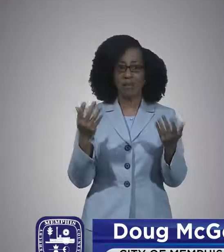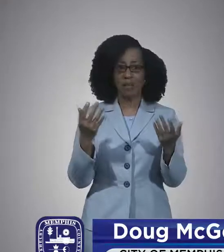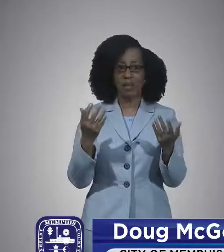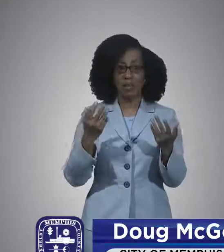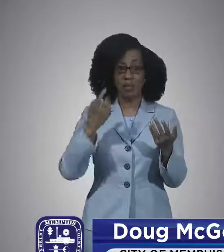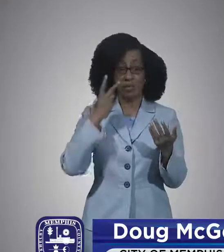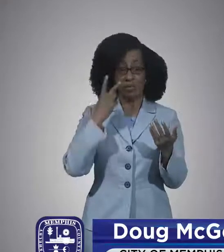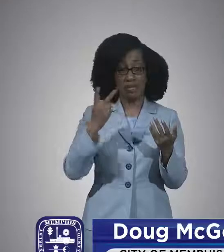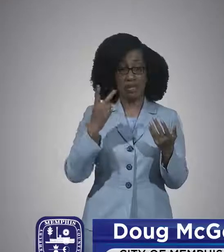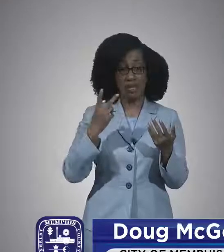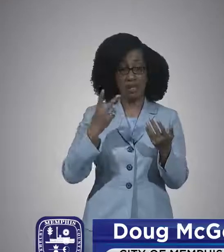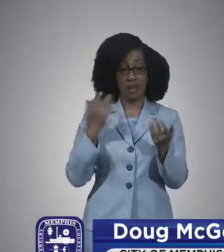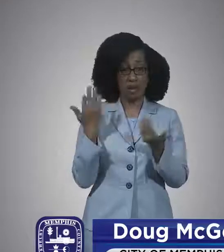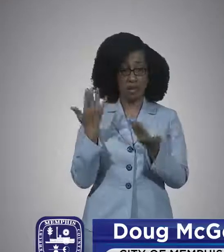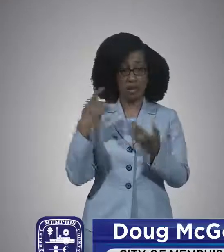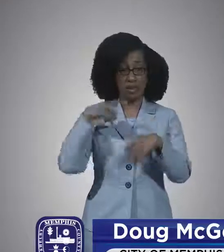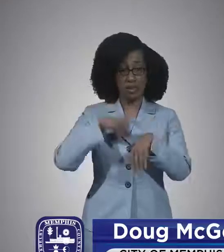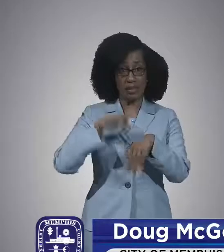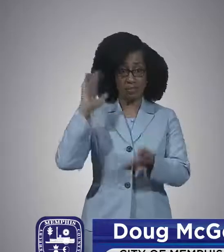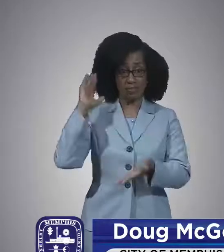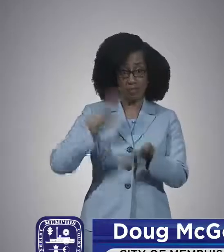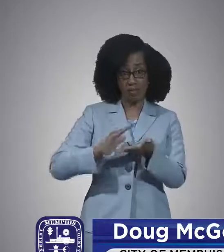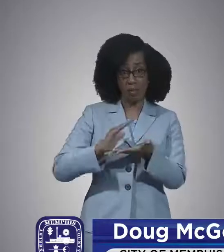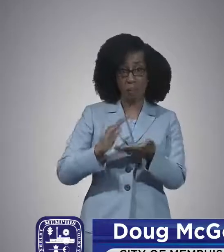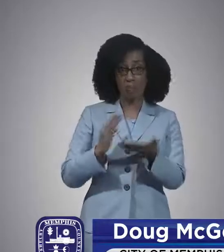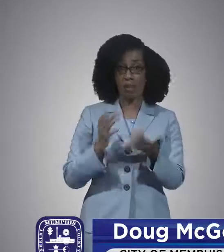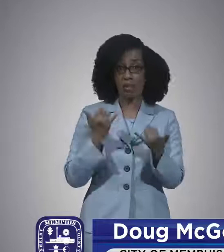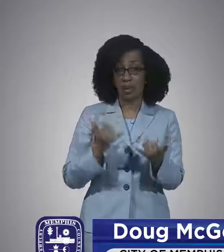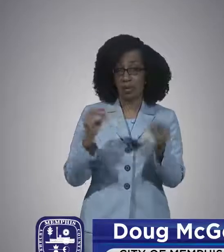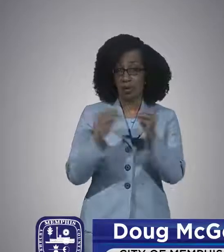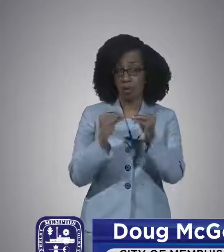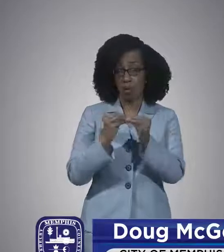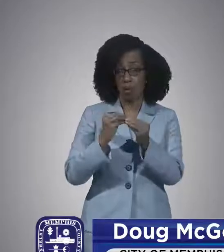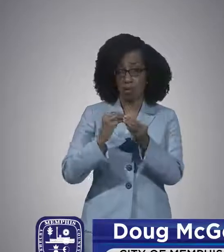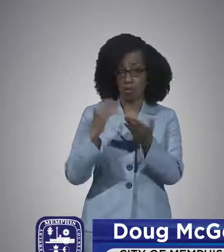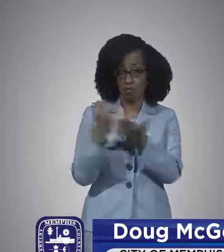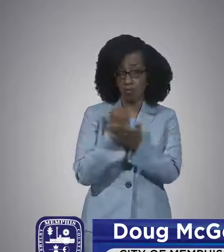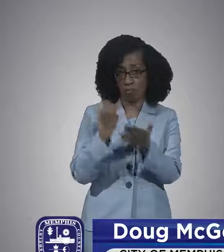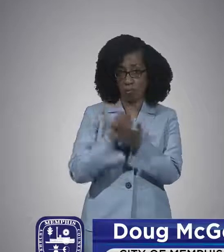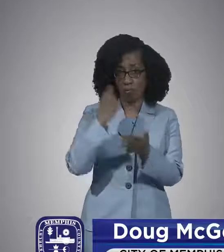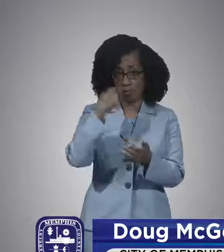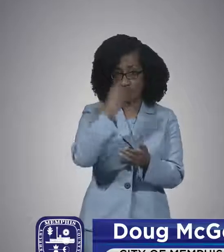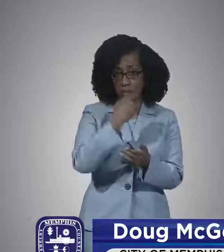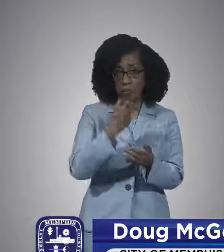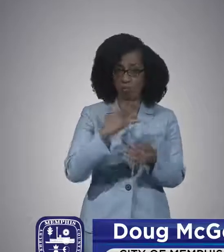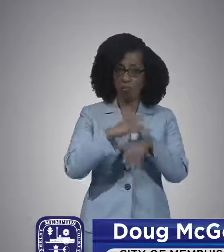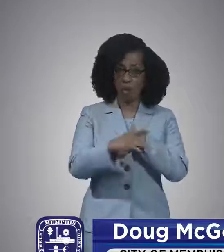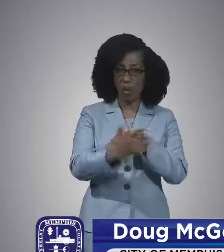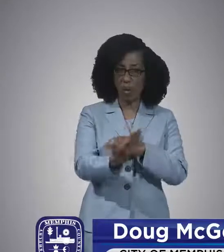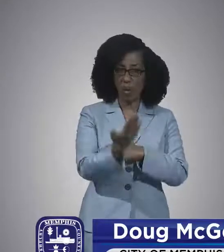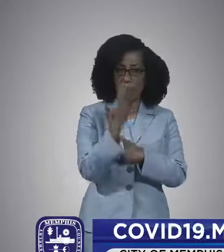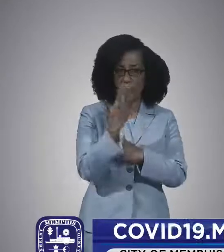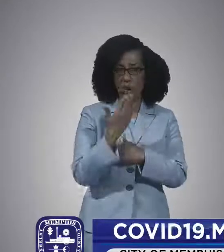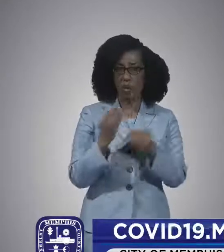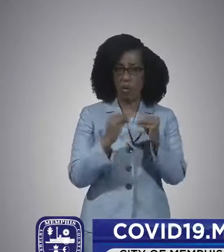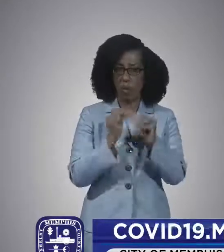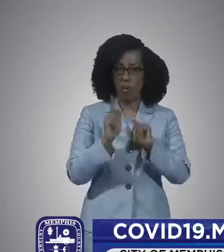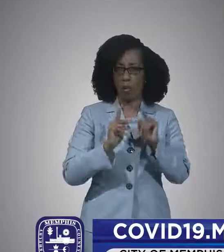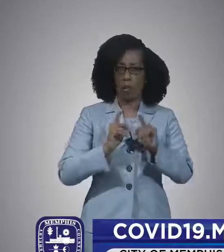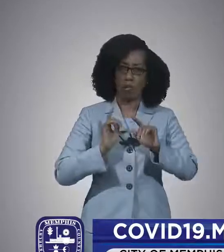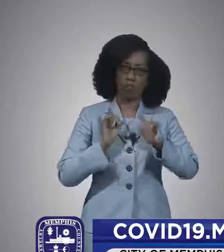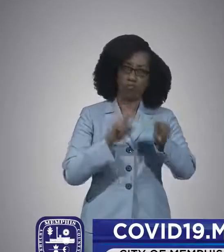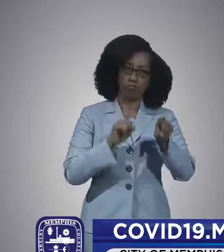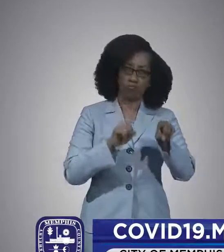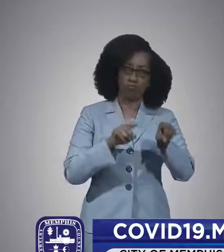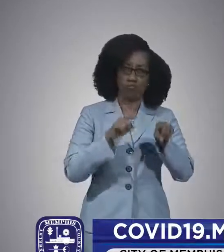drops in wait times. Typically there is a wait early in the morning as people queue up, but after about the first hour, that wait time has come